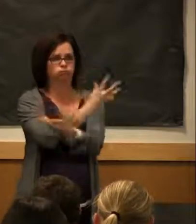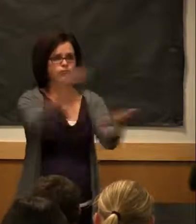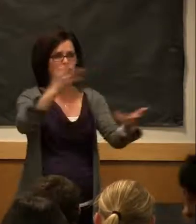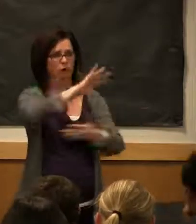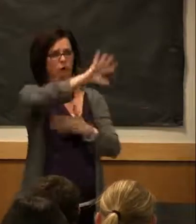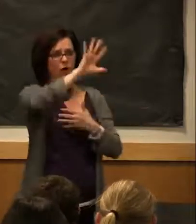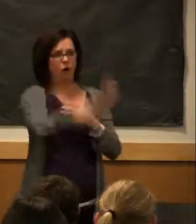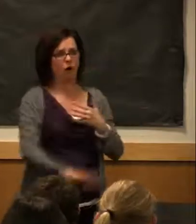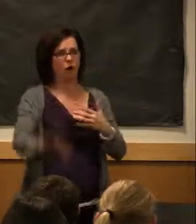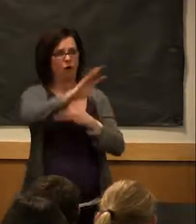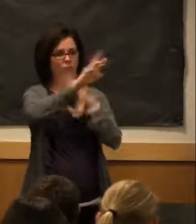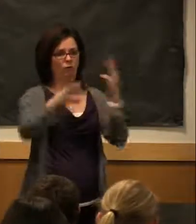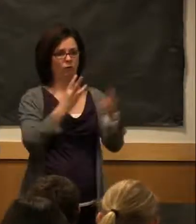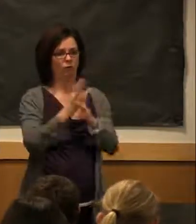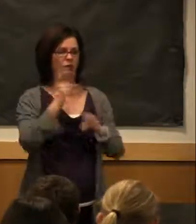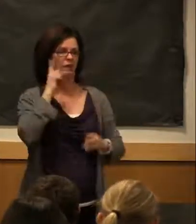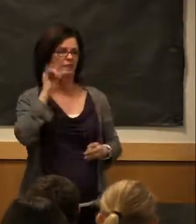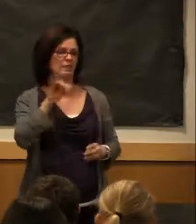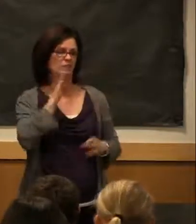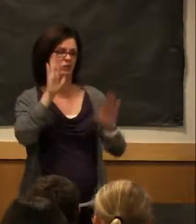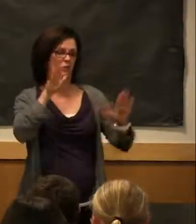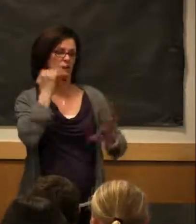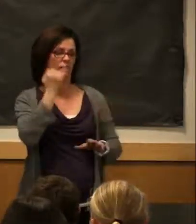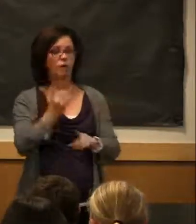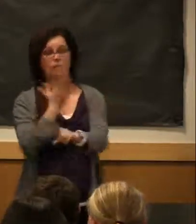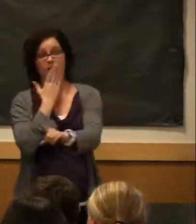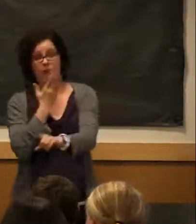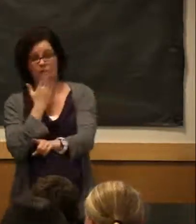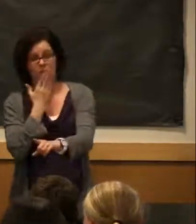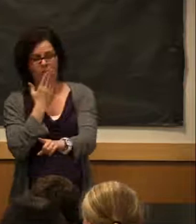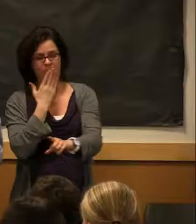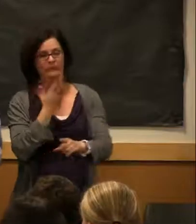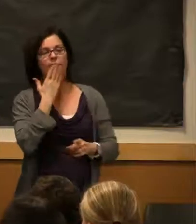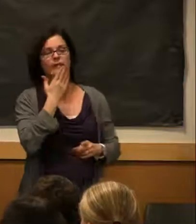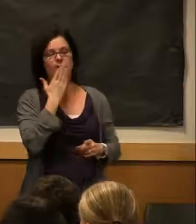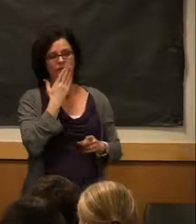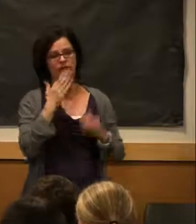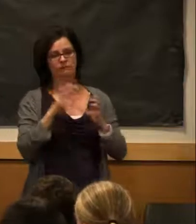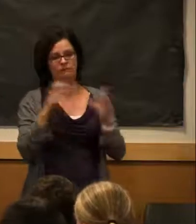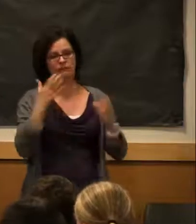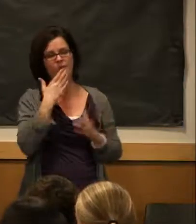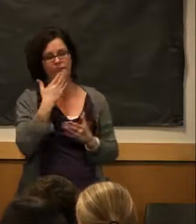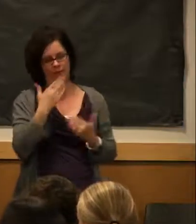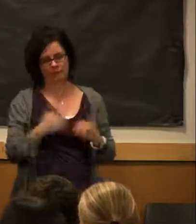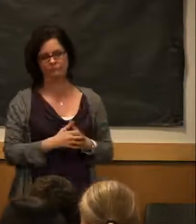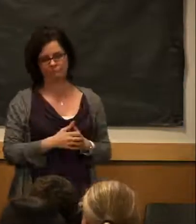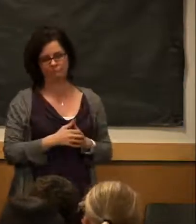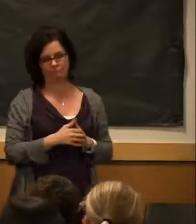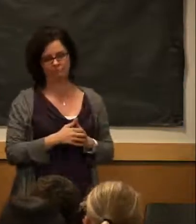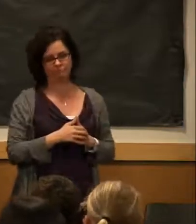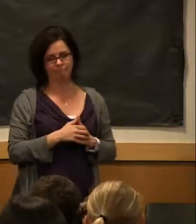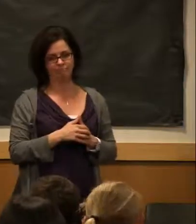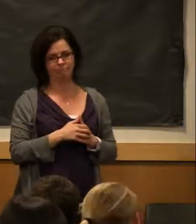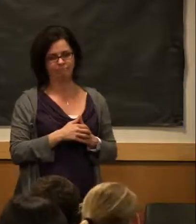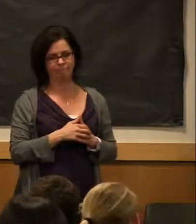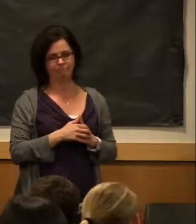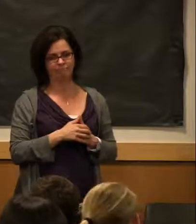Well, thank you. It's definitely a good idea. Yeah. Well, thank you very much, Haley.